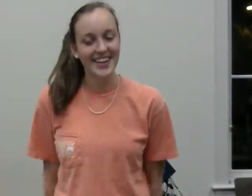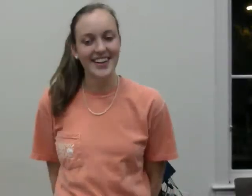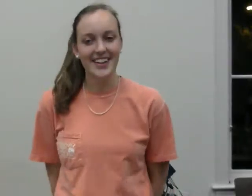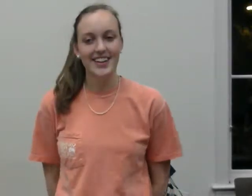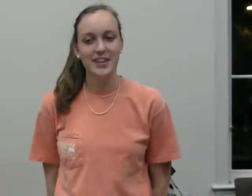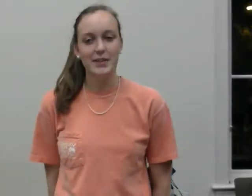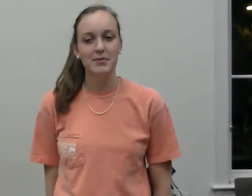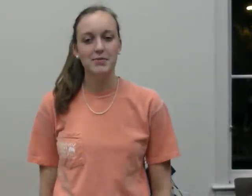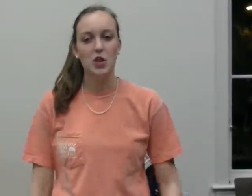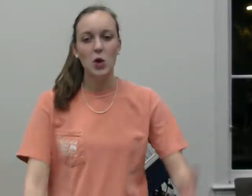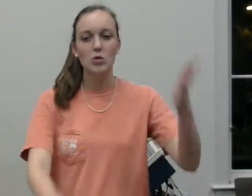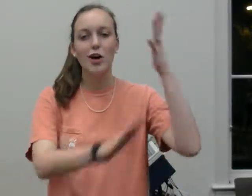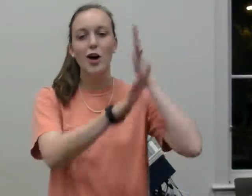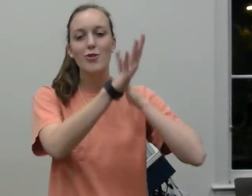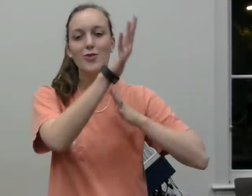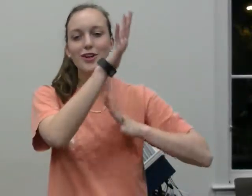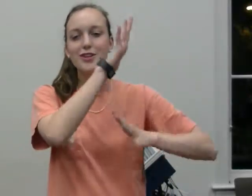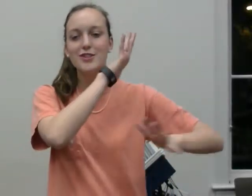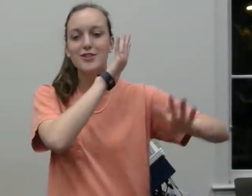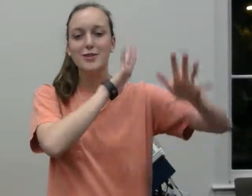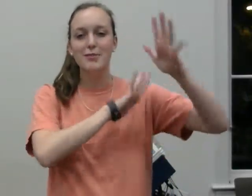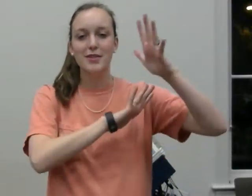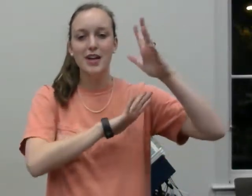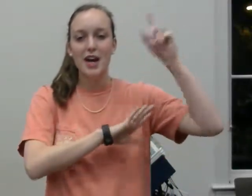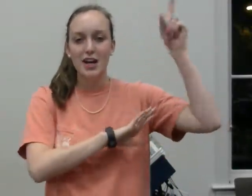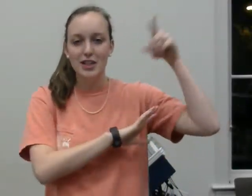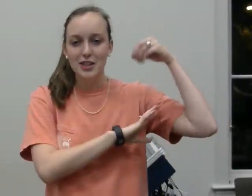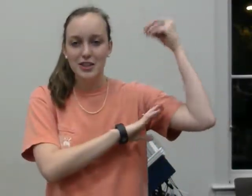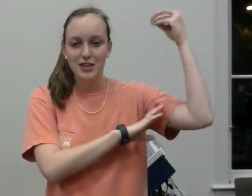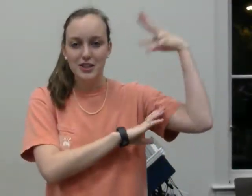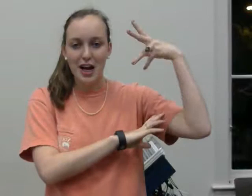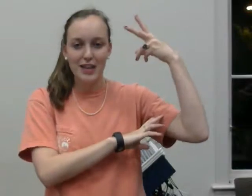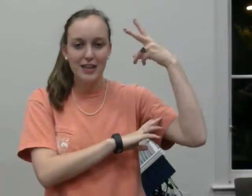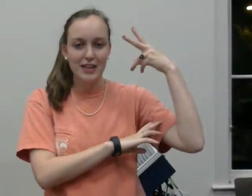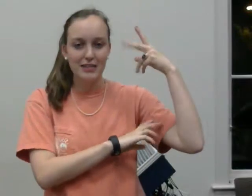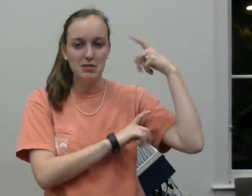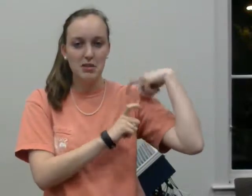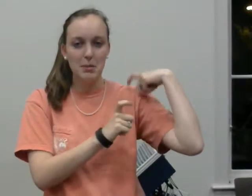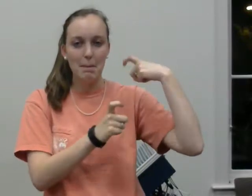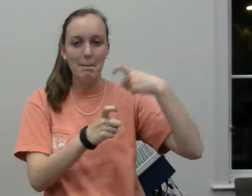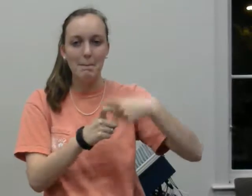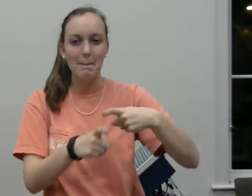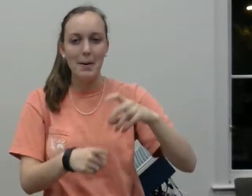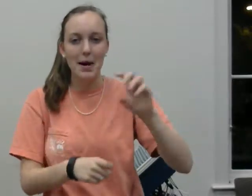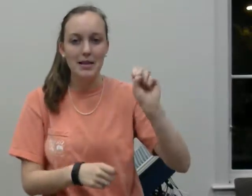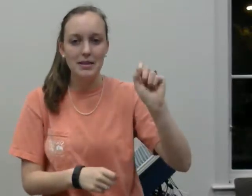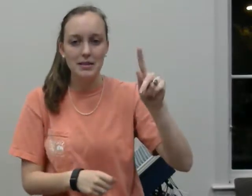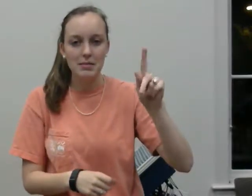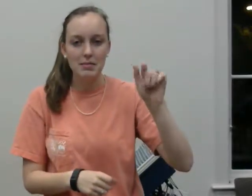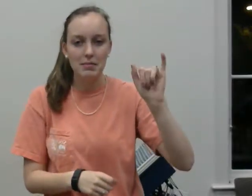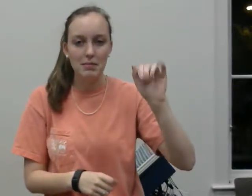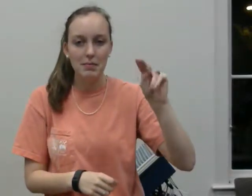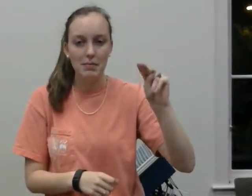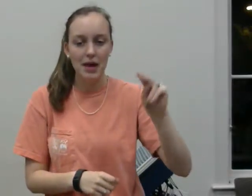Once upon a time, in sunny Spain, there was a little bull, and his name was Ferdinand.